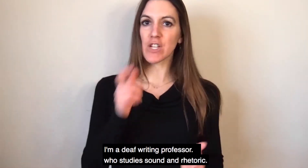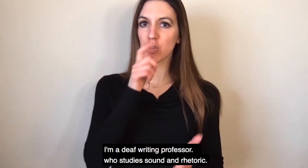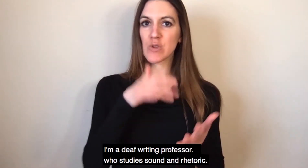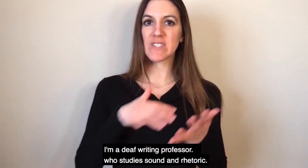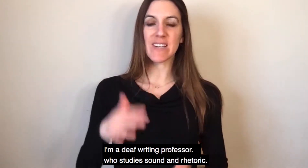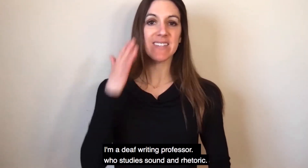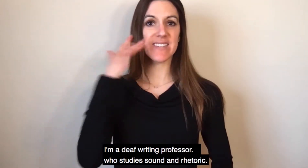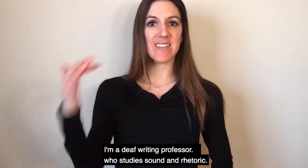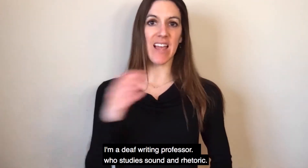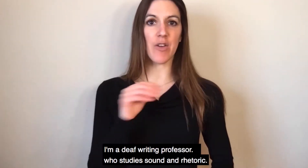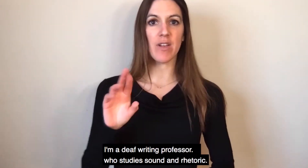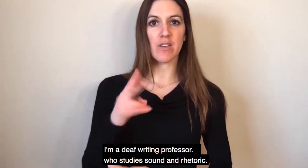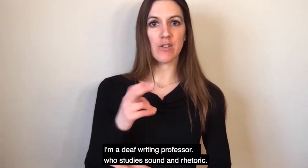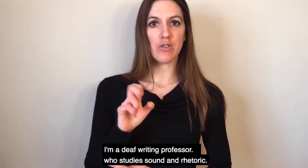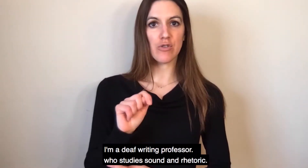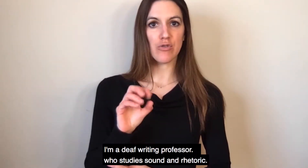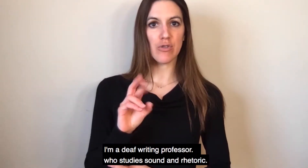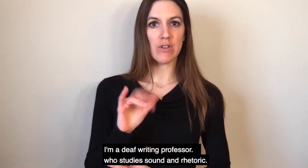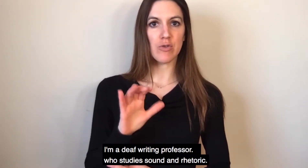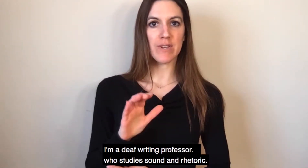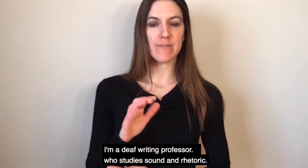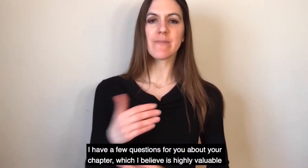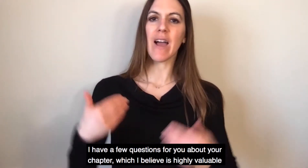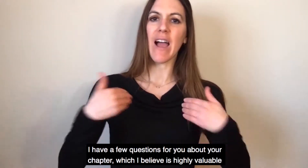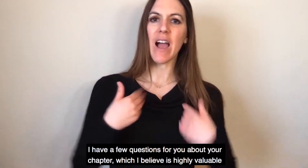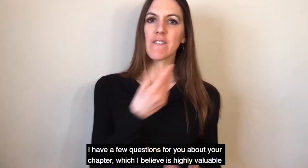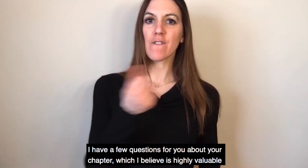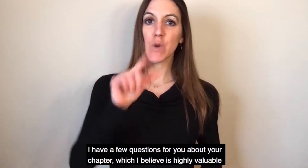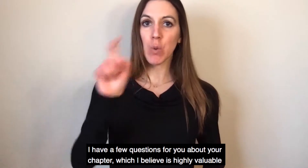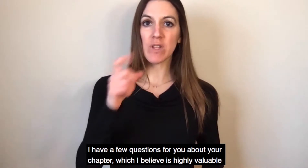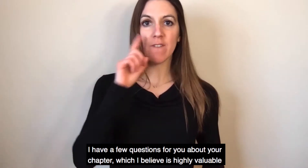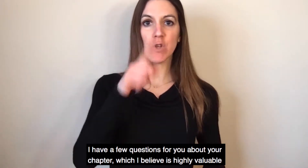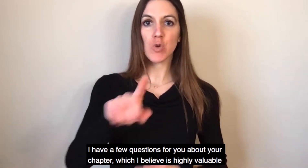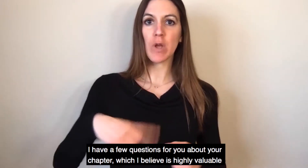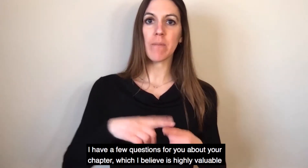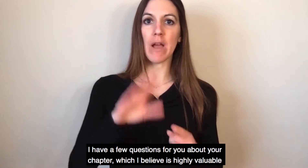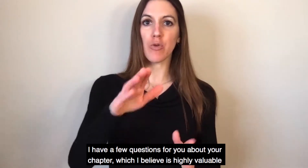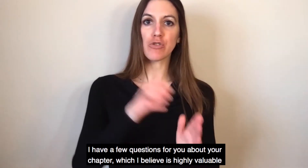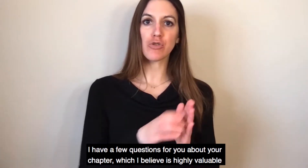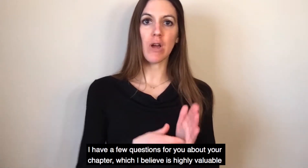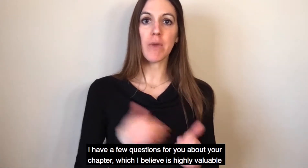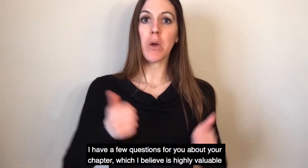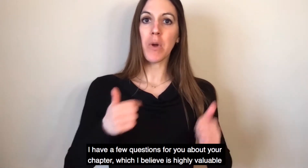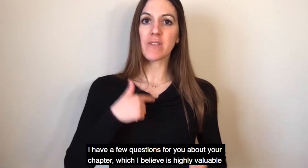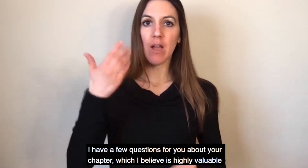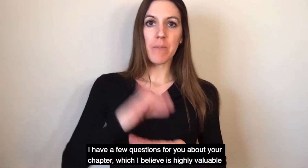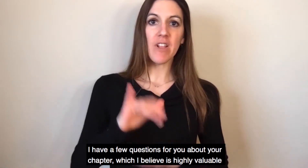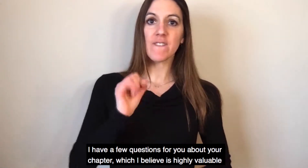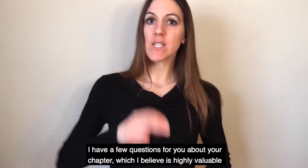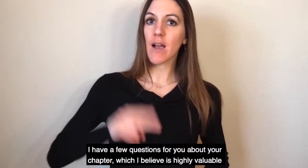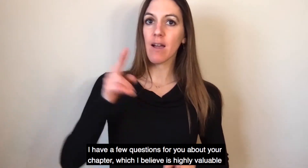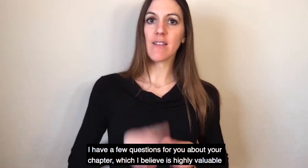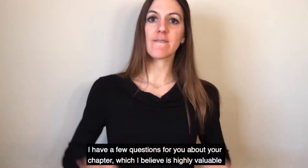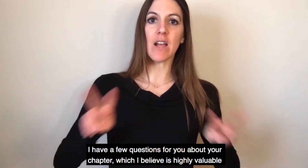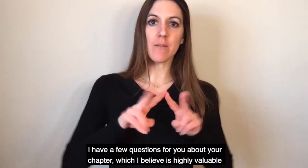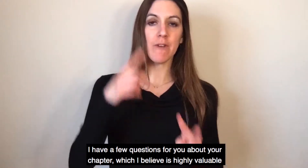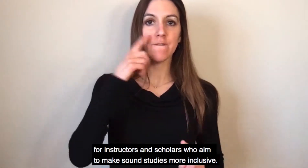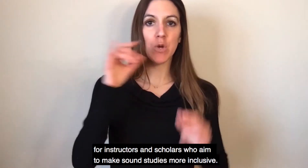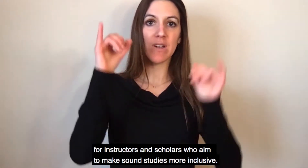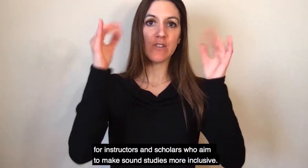professor who studies sound and rhetoric. I have a few questions for you about your chapter, which I believe is highly valuable for instructors